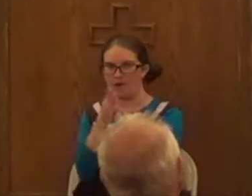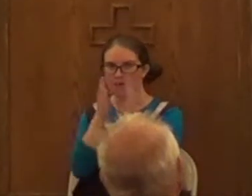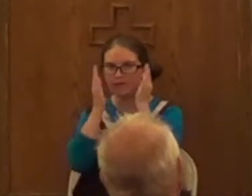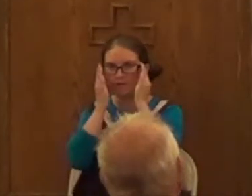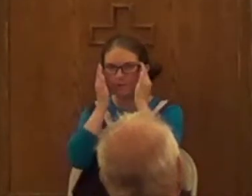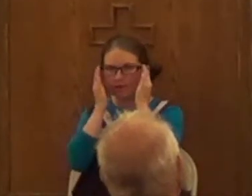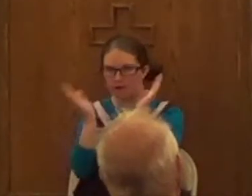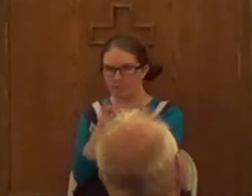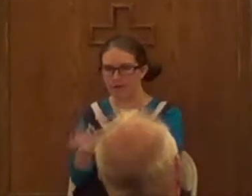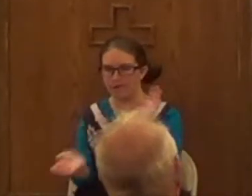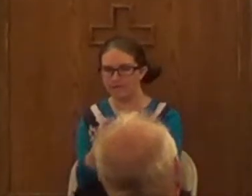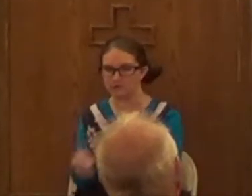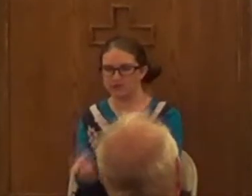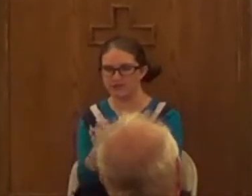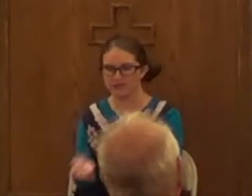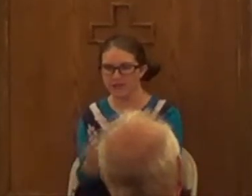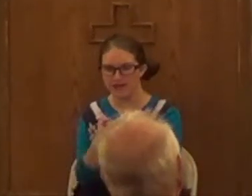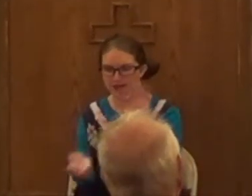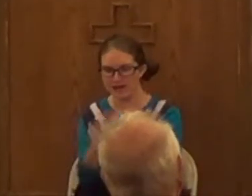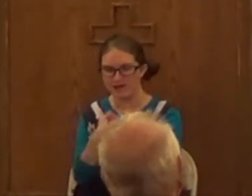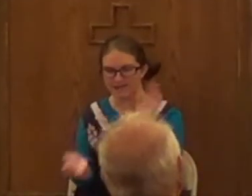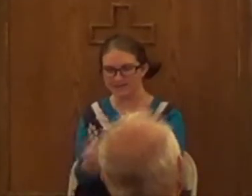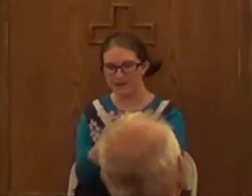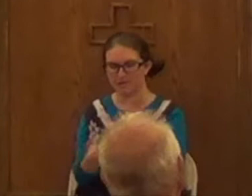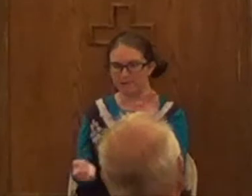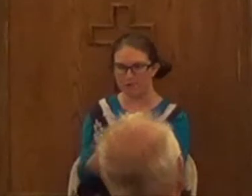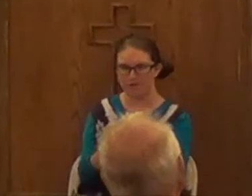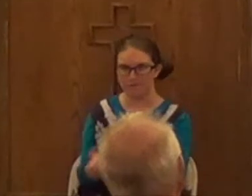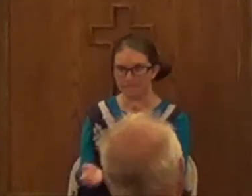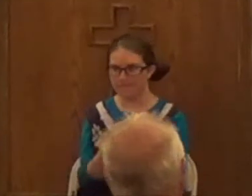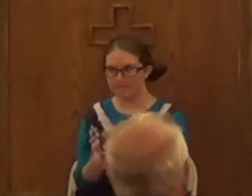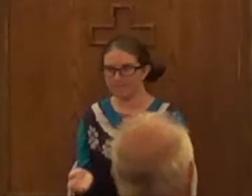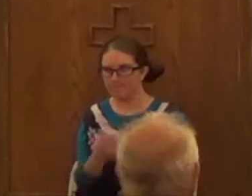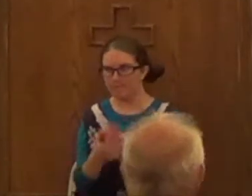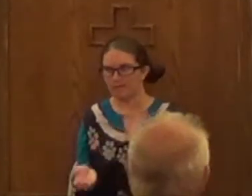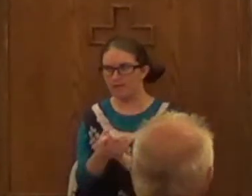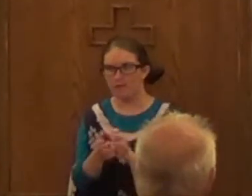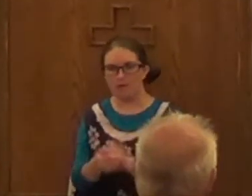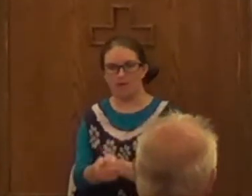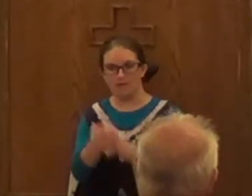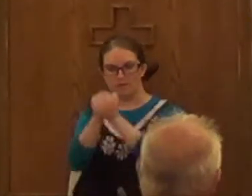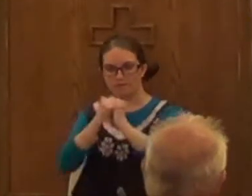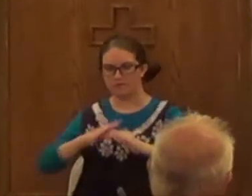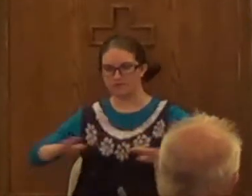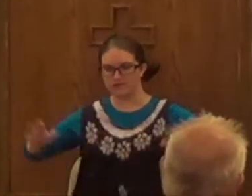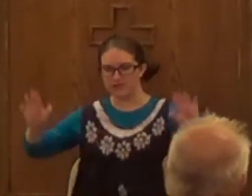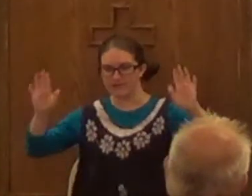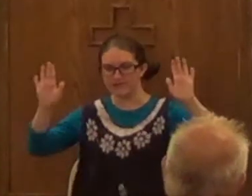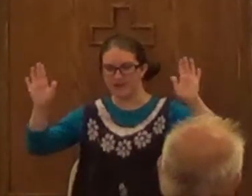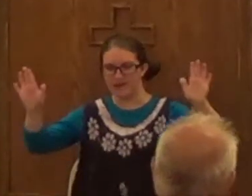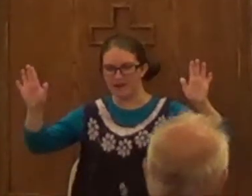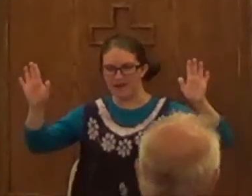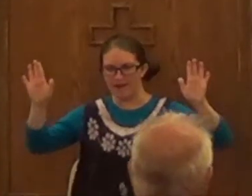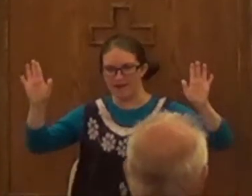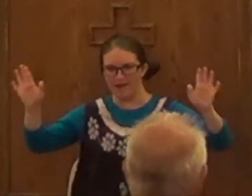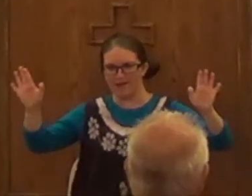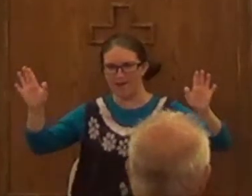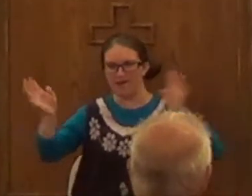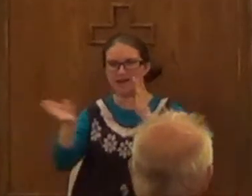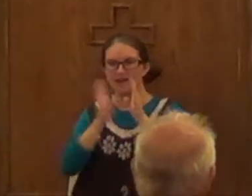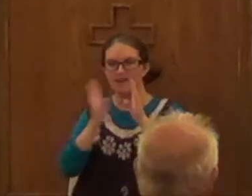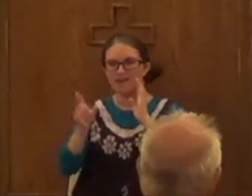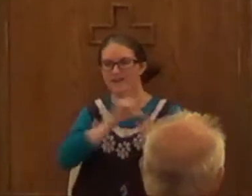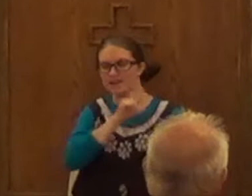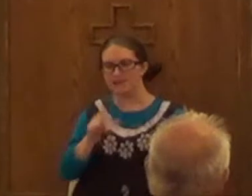him. Oh, he comes to us soon. Somebody ought to lift your hands right now and talk to